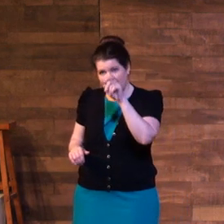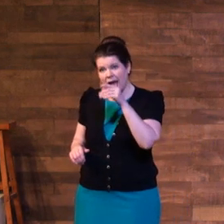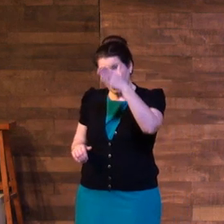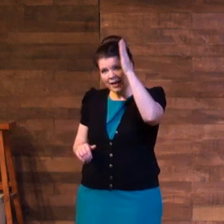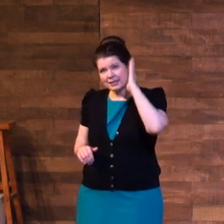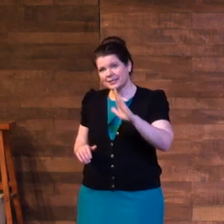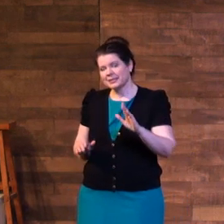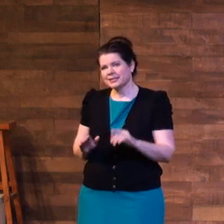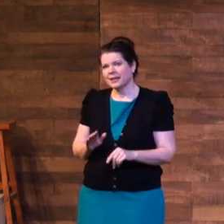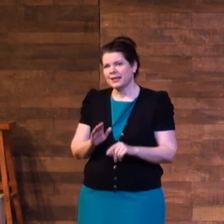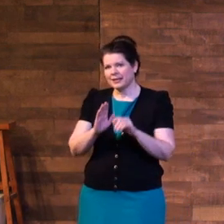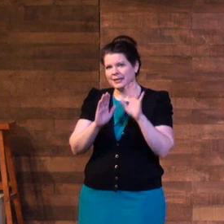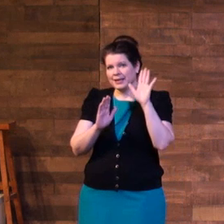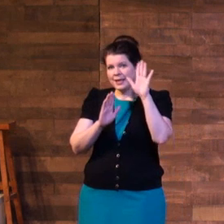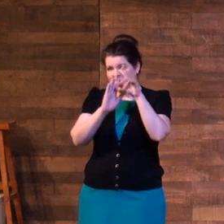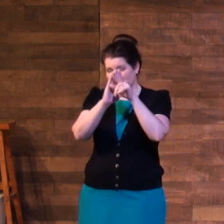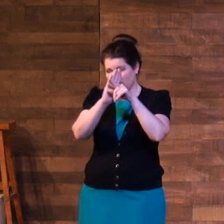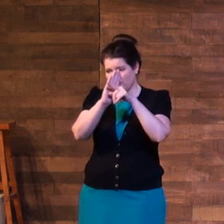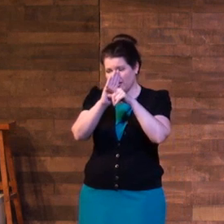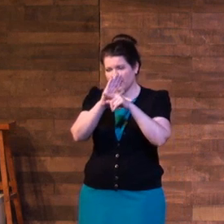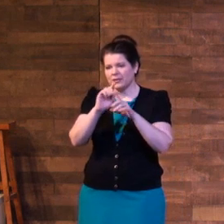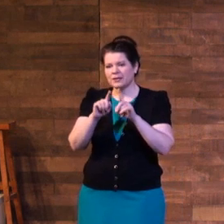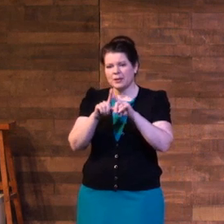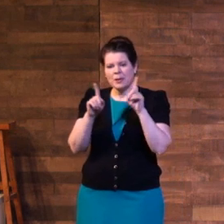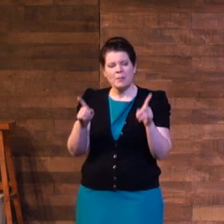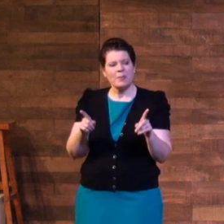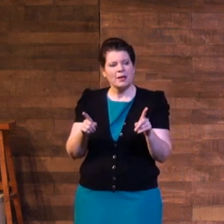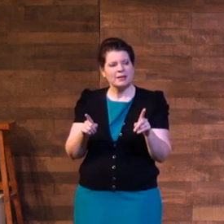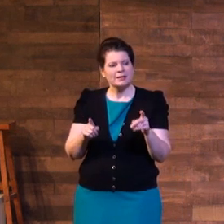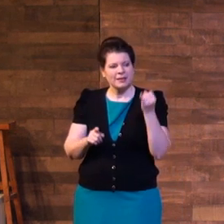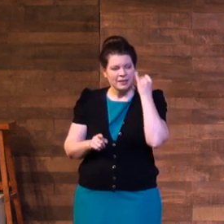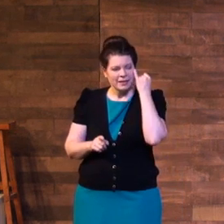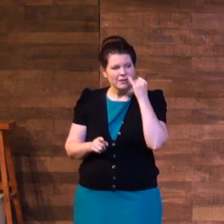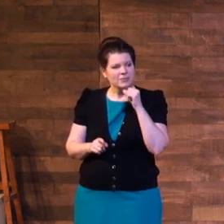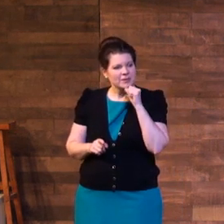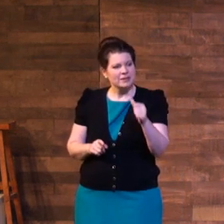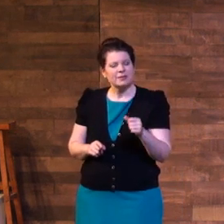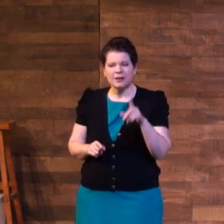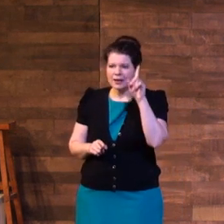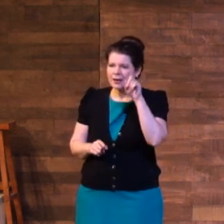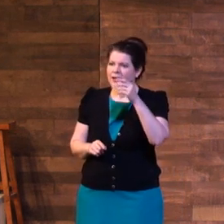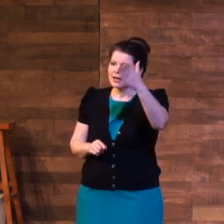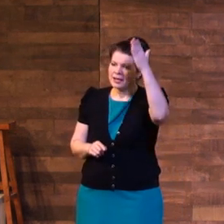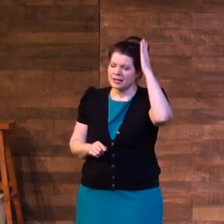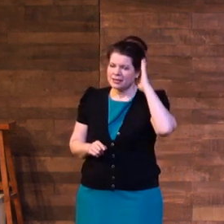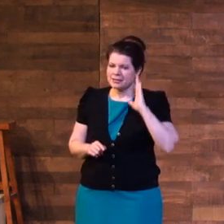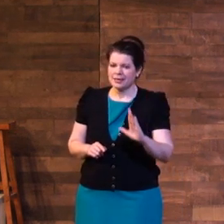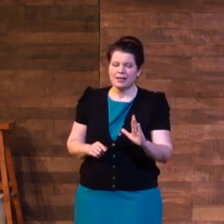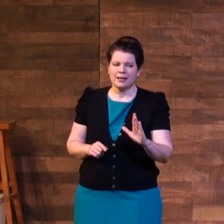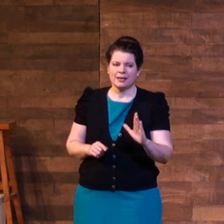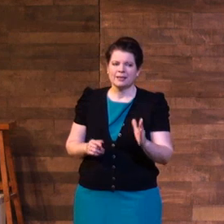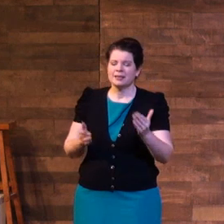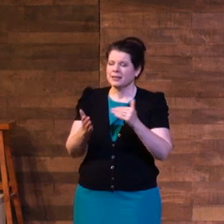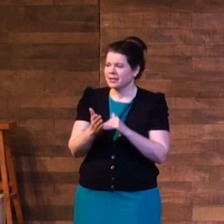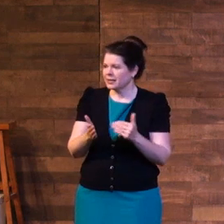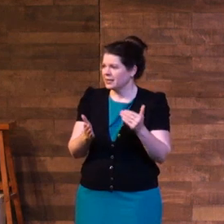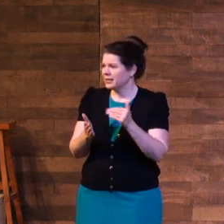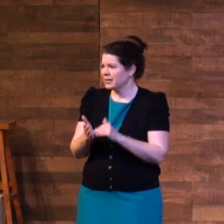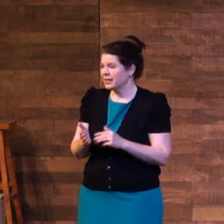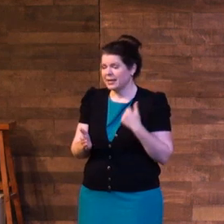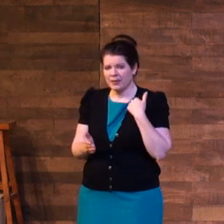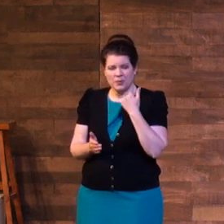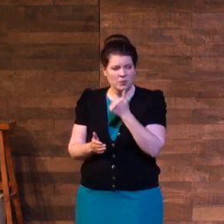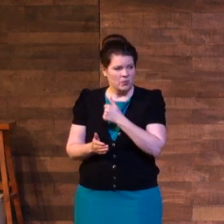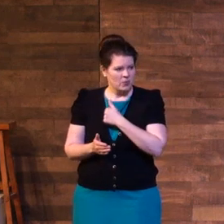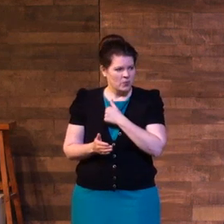But you see where I'm going. If we don't ask God more often, we are going to do things that